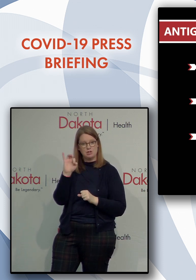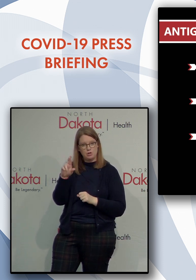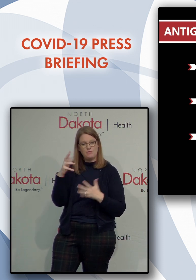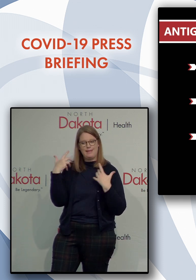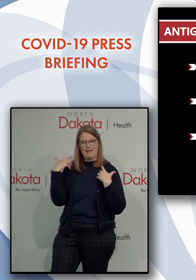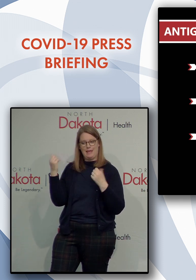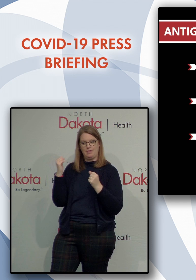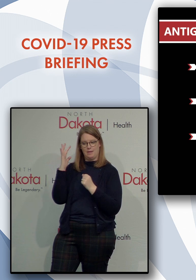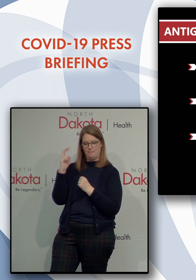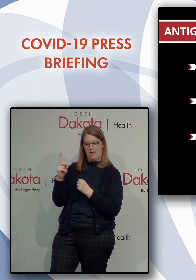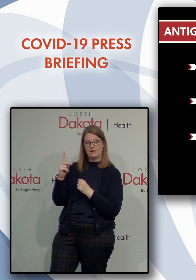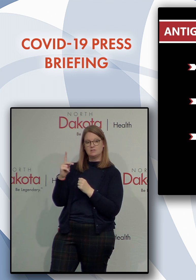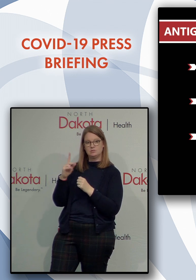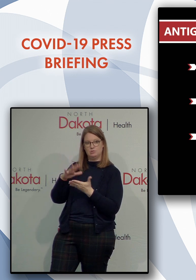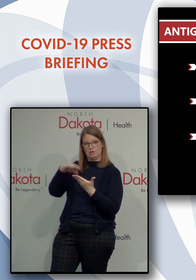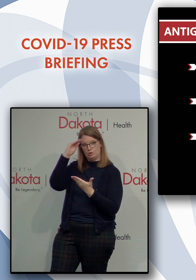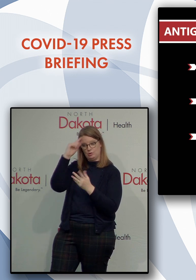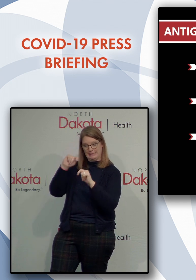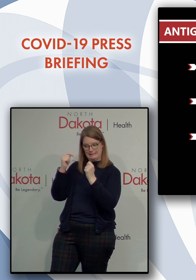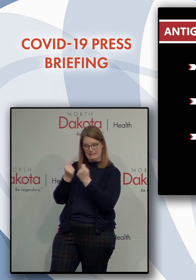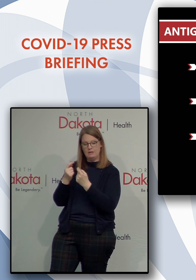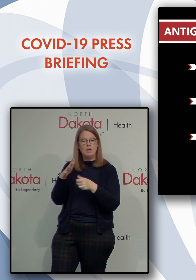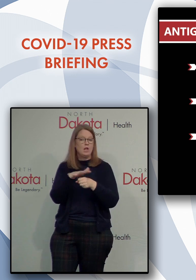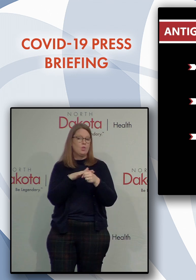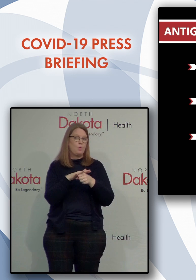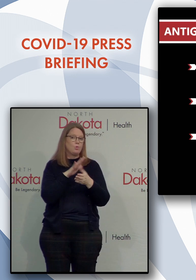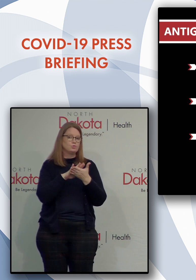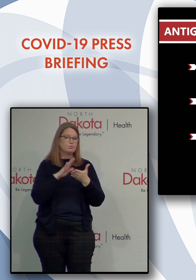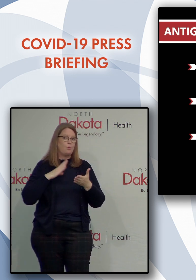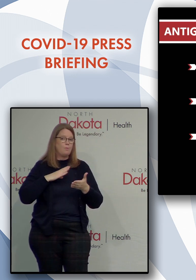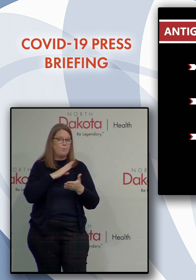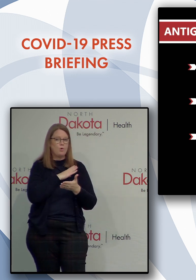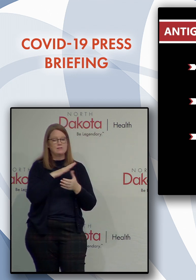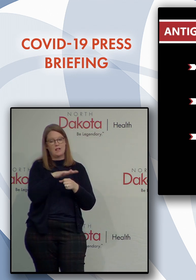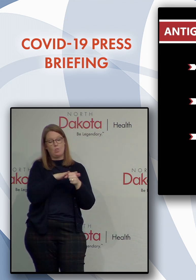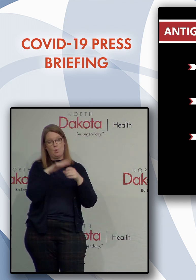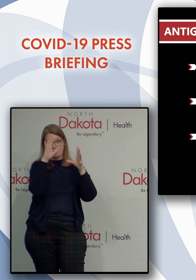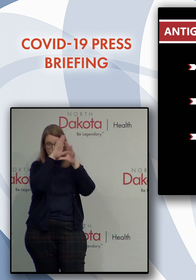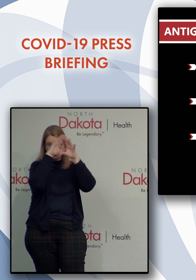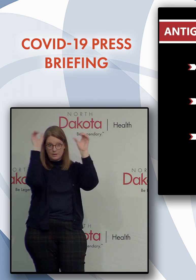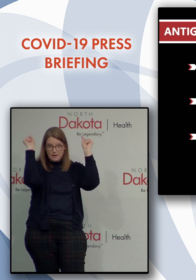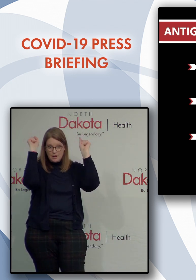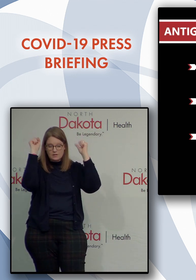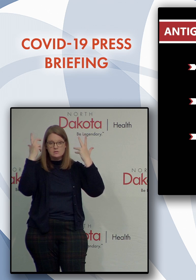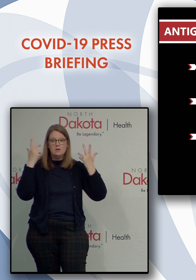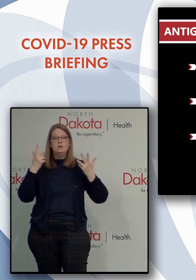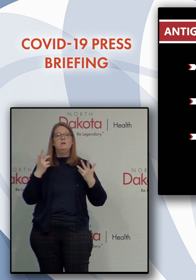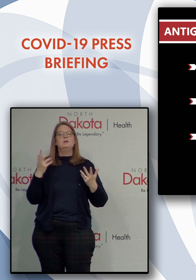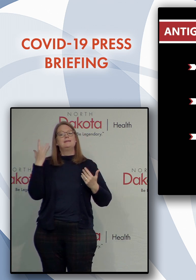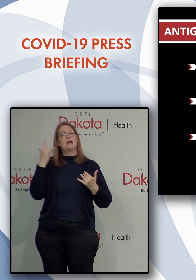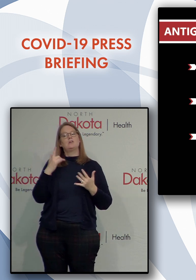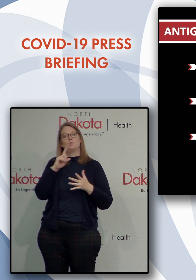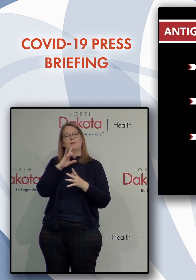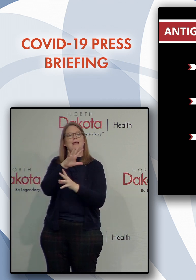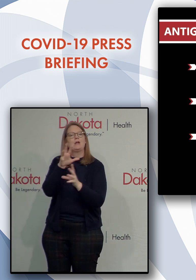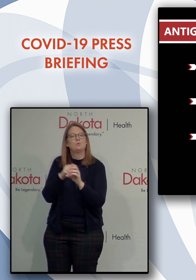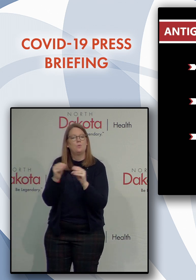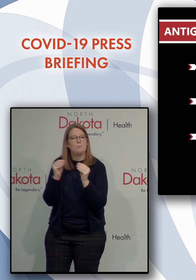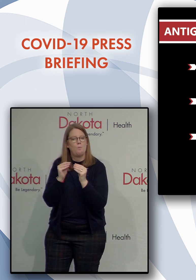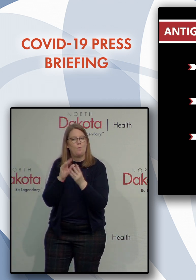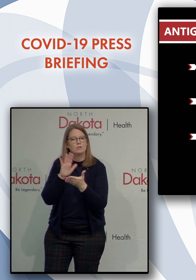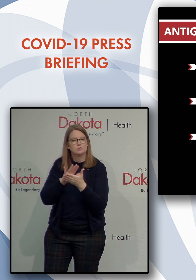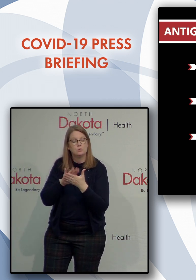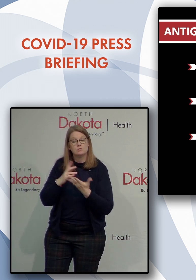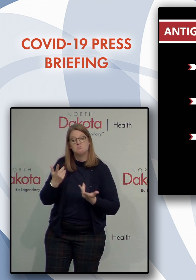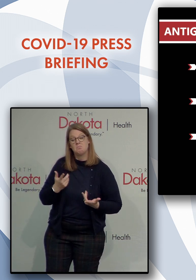Healthy Return to Learning team, and local school boards and local superintendents to get even more schools in this process. But a lot of